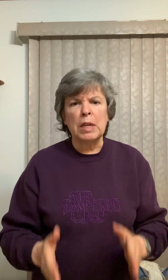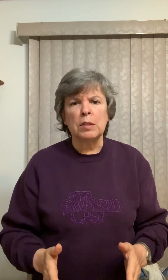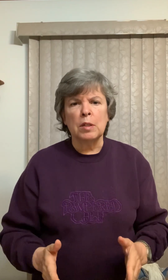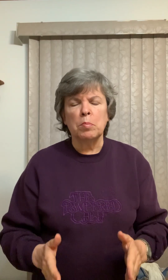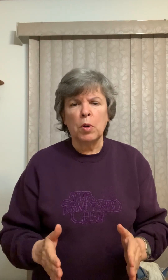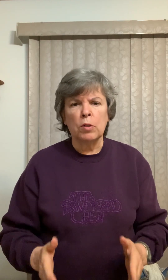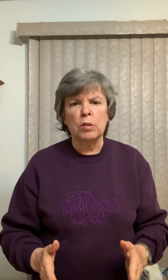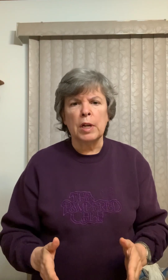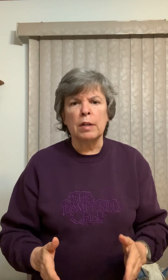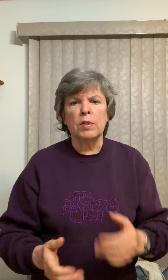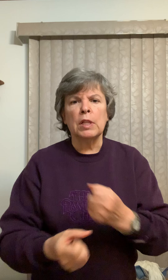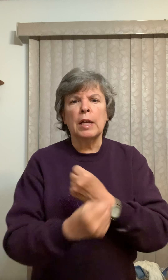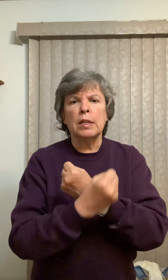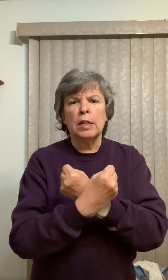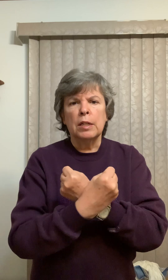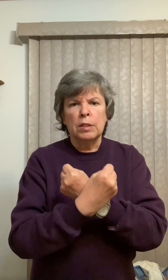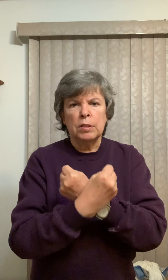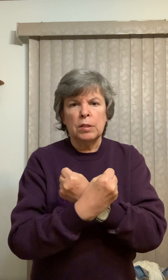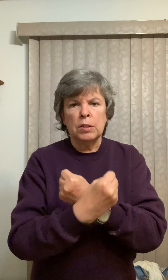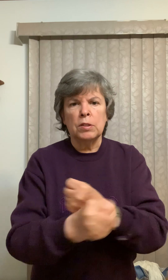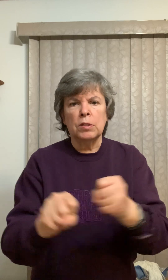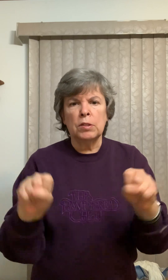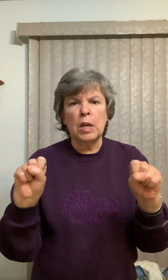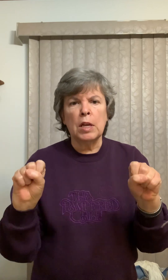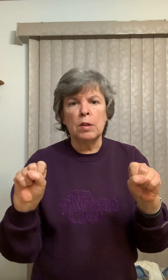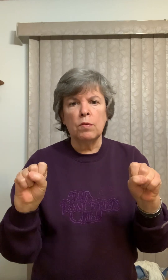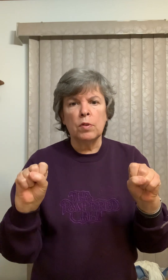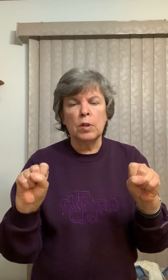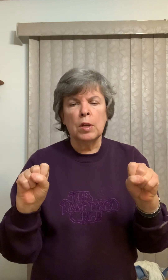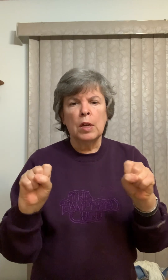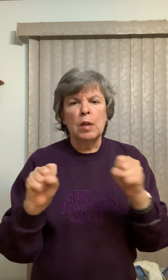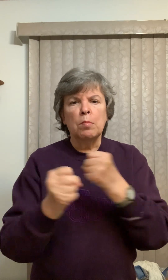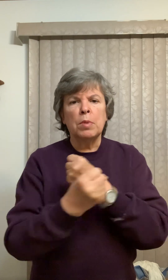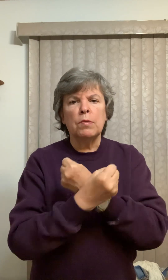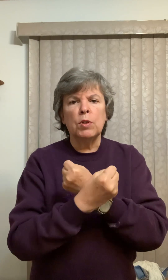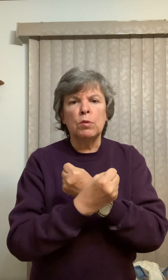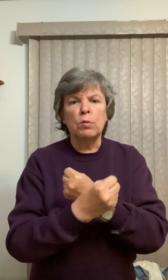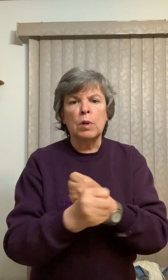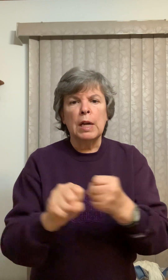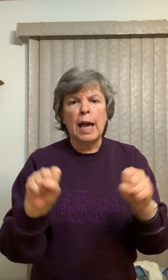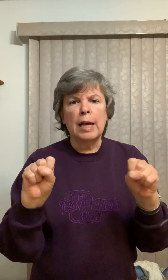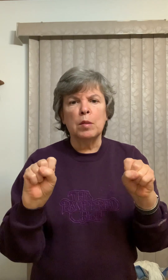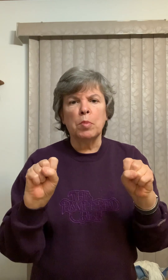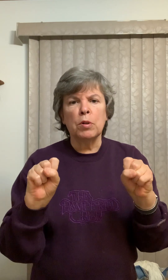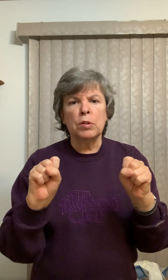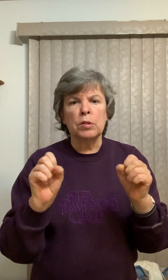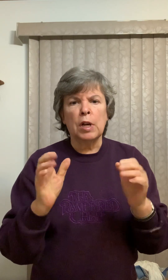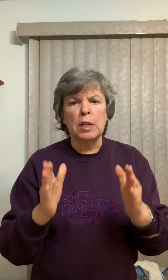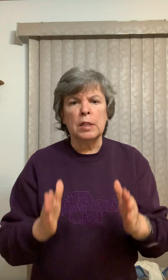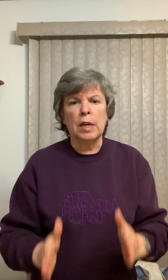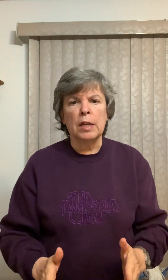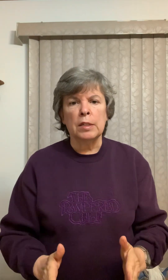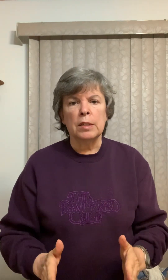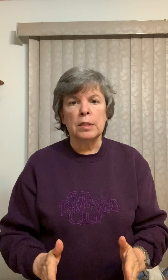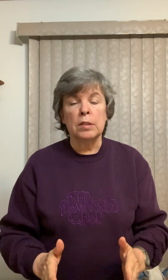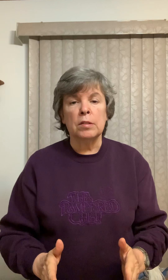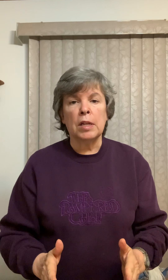makes a person out of it. Like this is save, but if you add the person sign at the end, it's